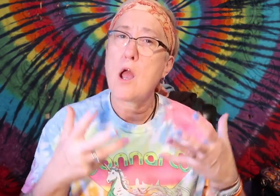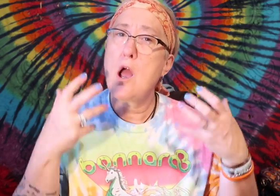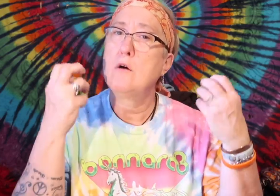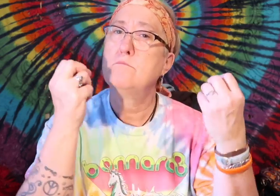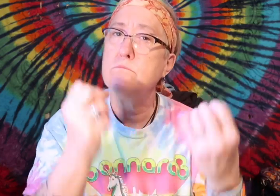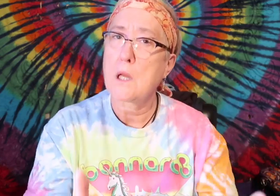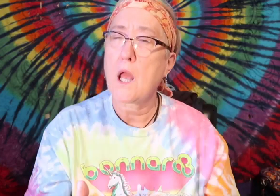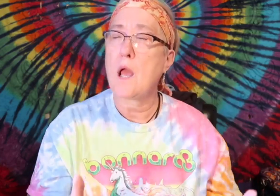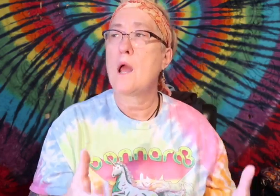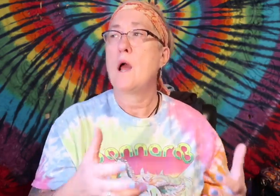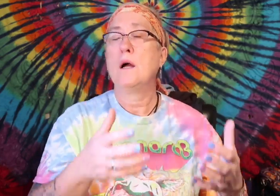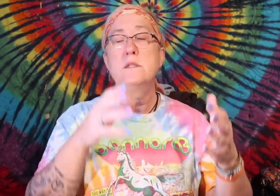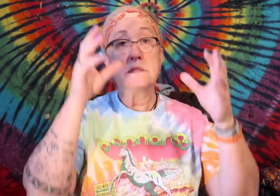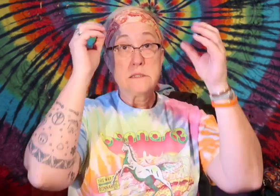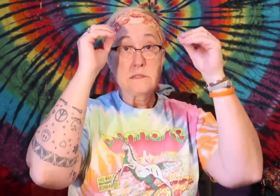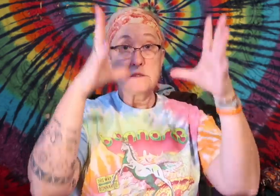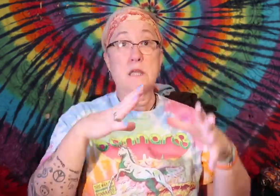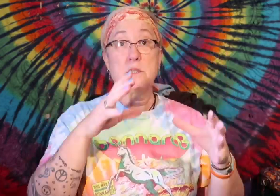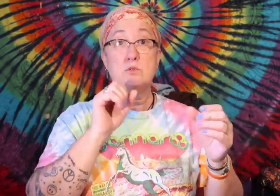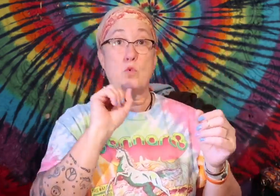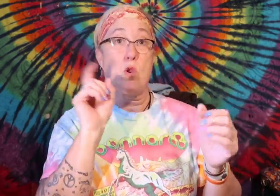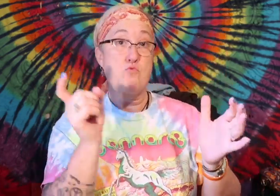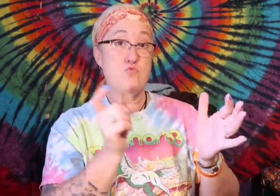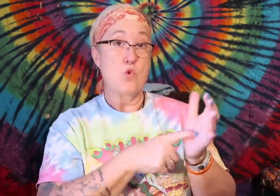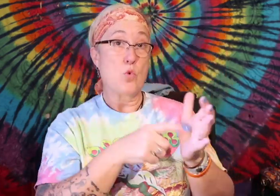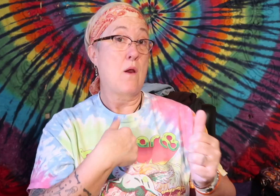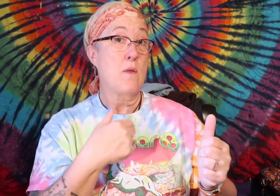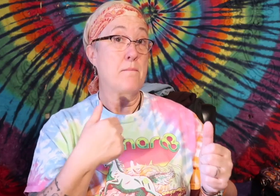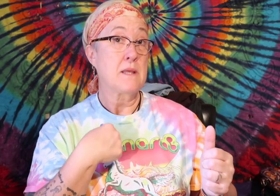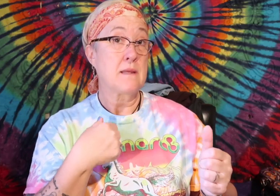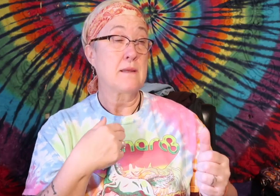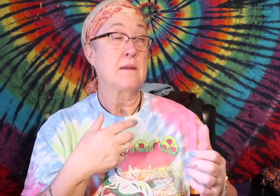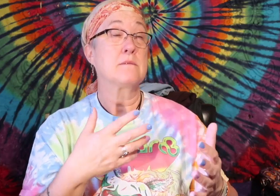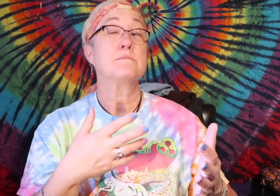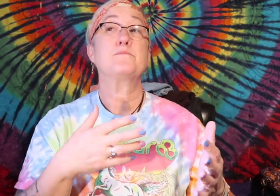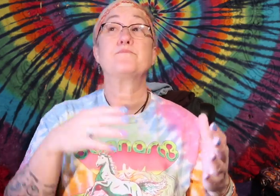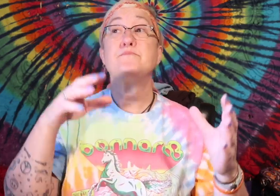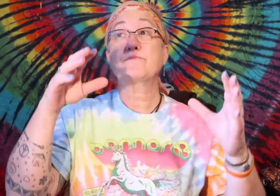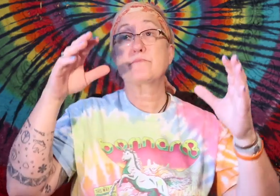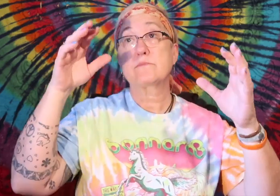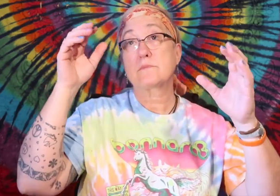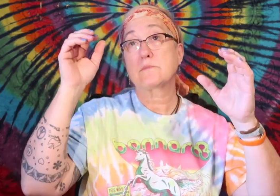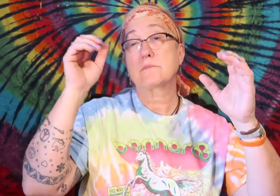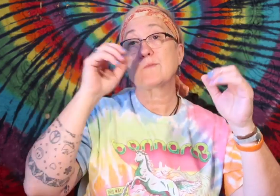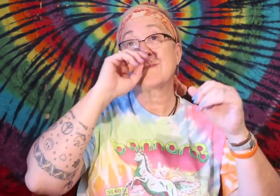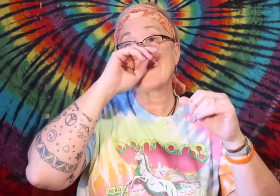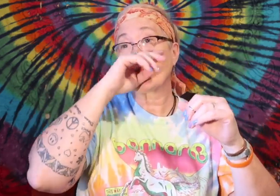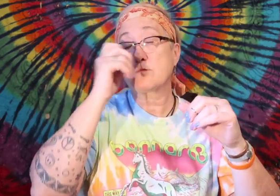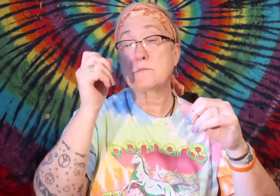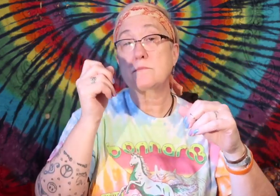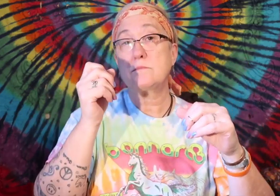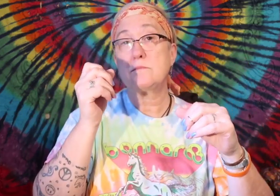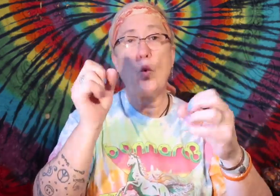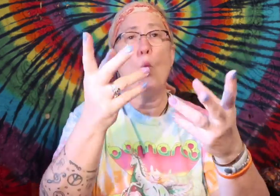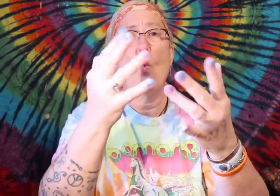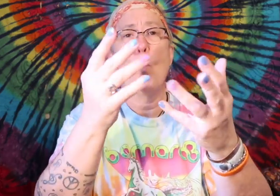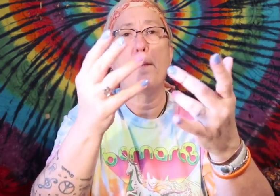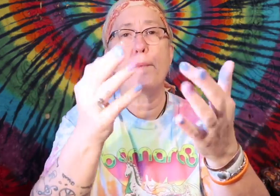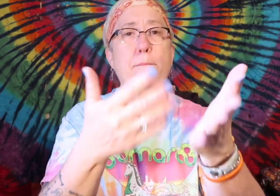more casual, fluid. And the teacher noticed the same thing about me and the way I had caught on.